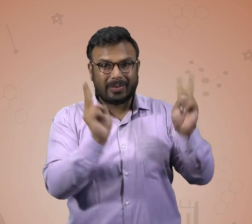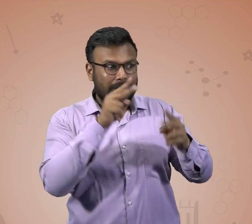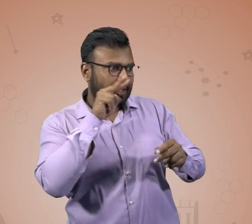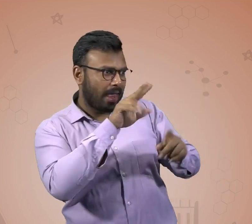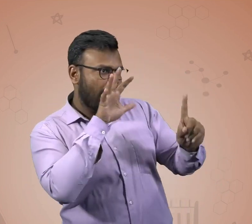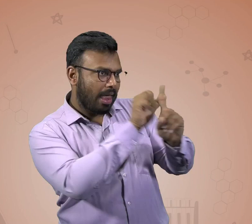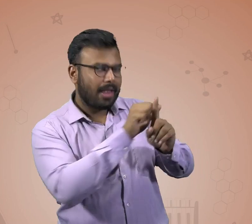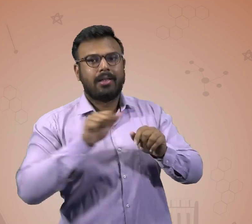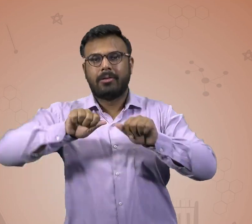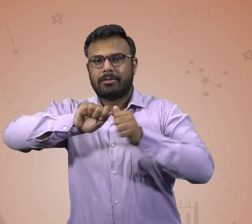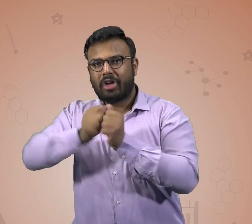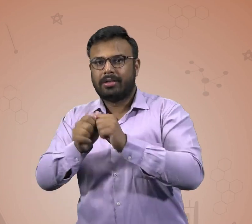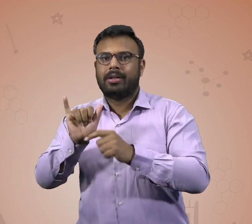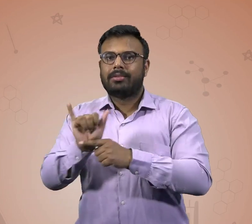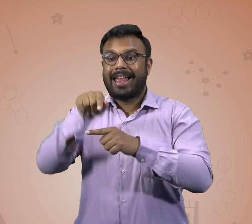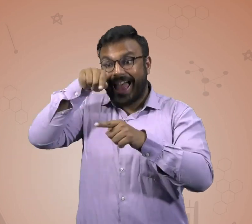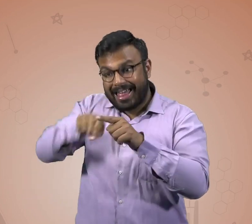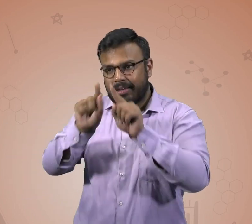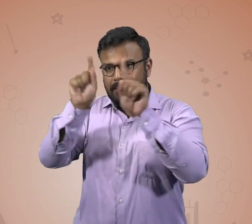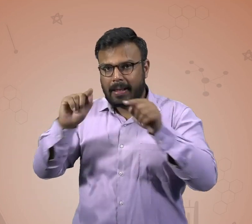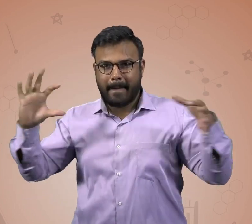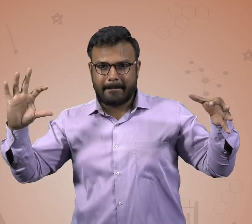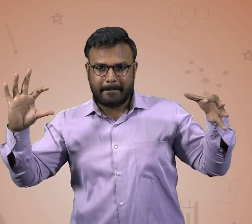so that they are ready to fight newer infections.